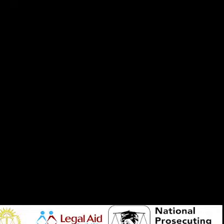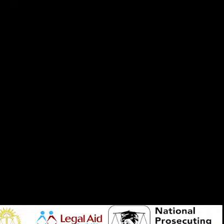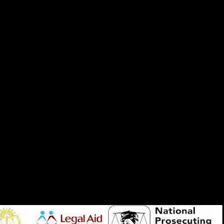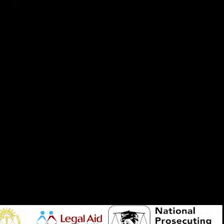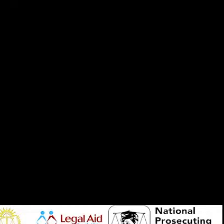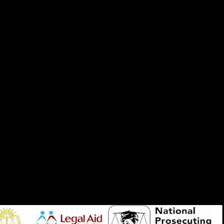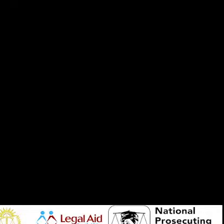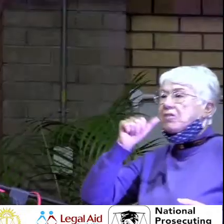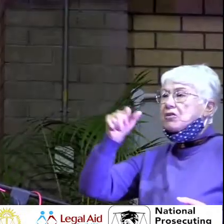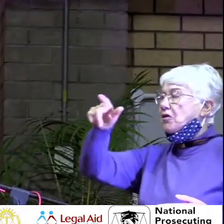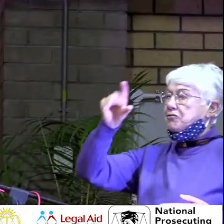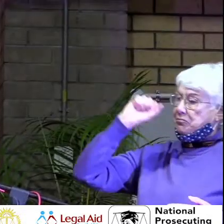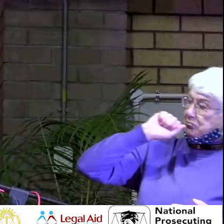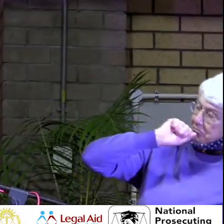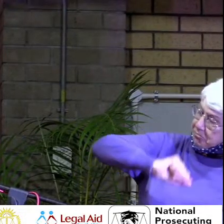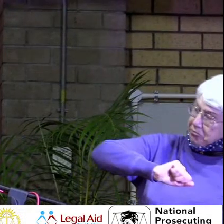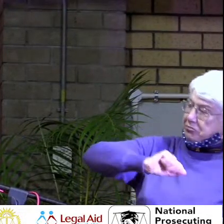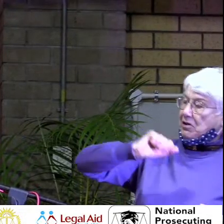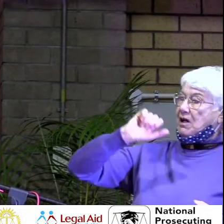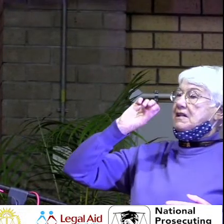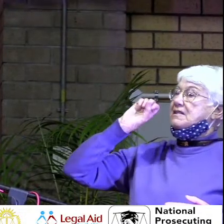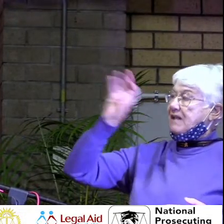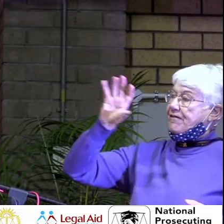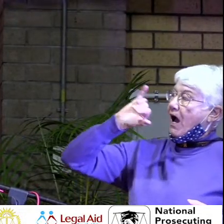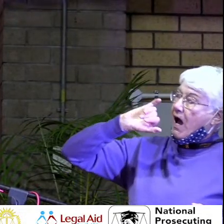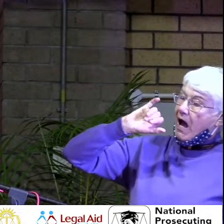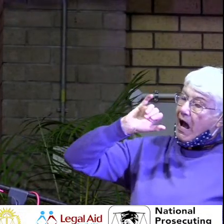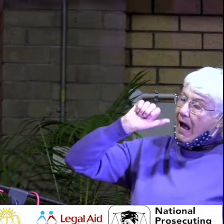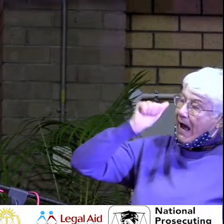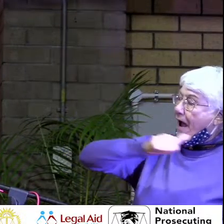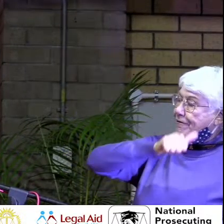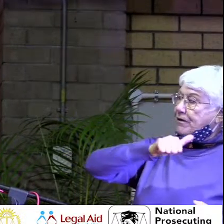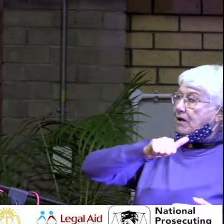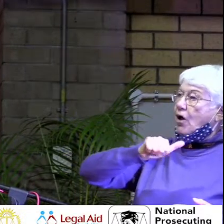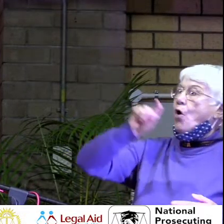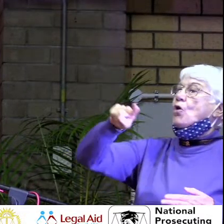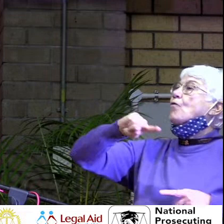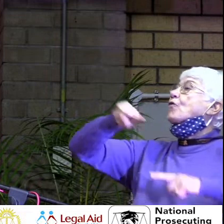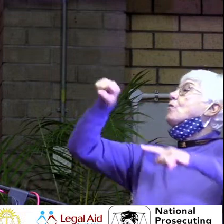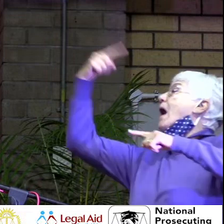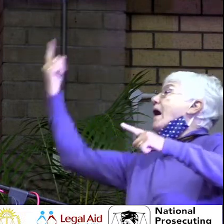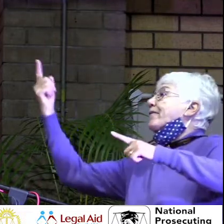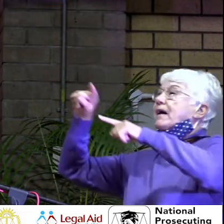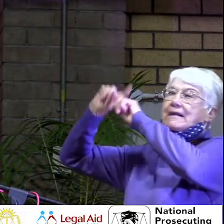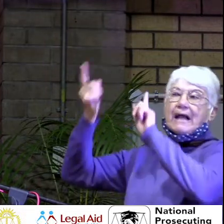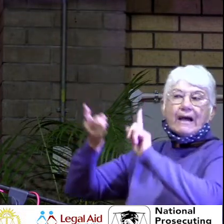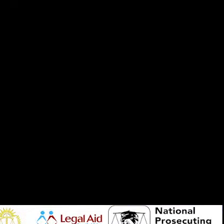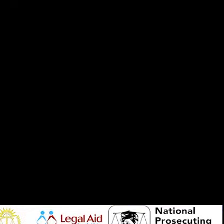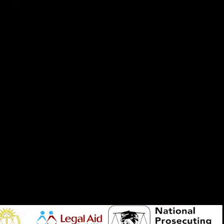Africans or non-nationals. Everybody's right must be protected.